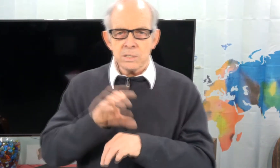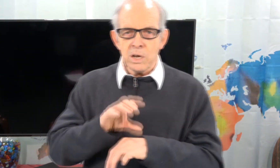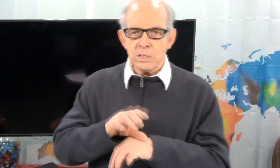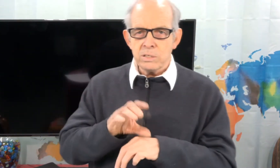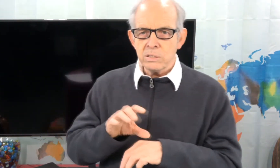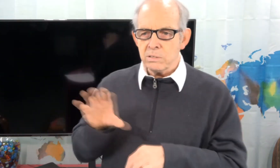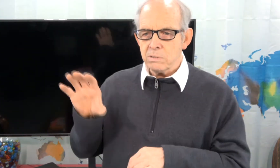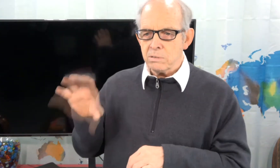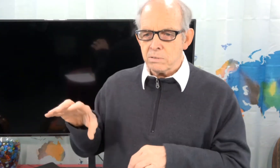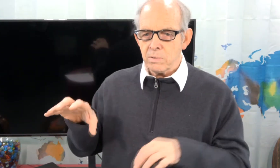see,